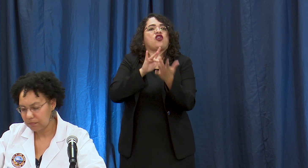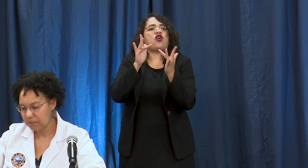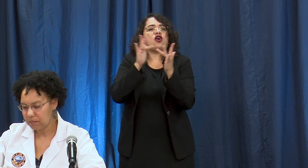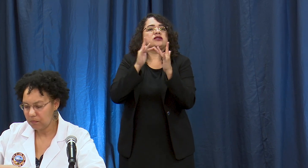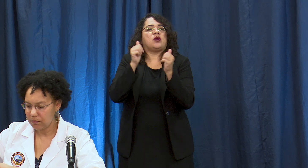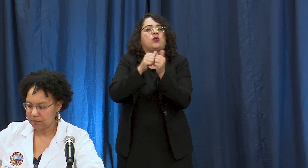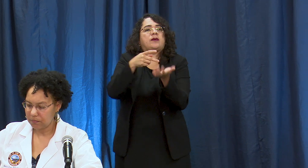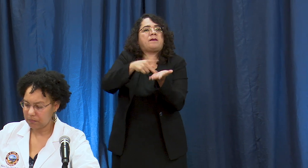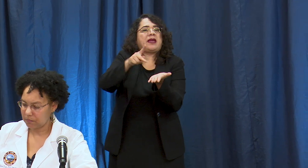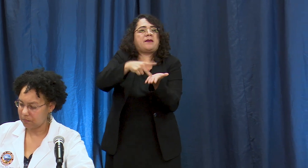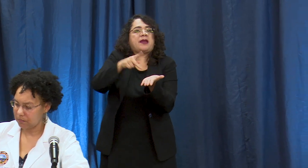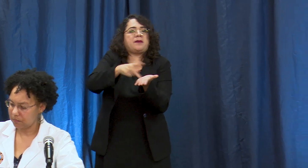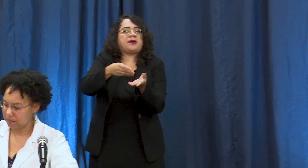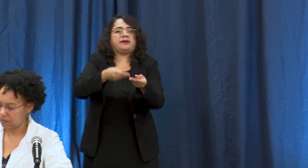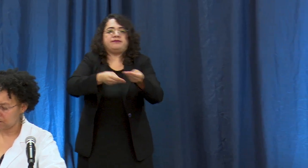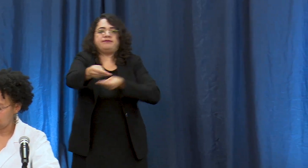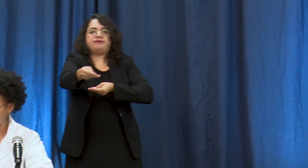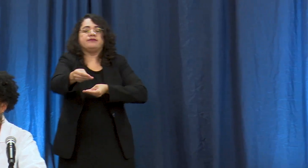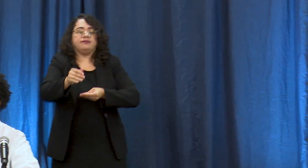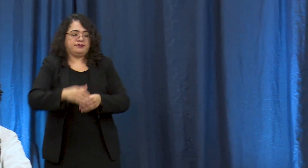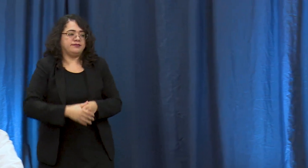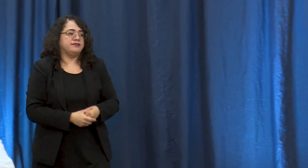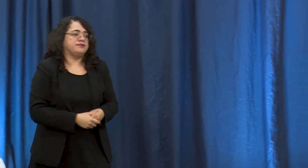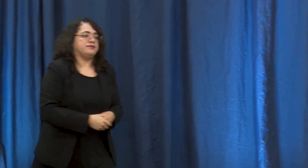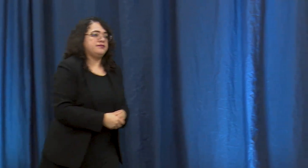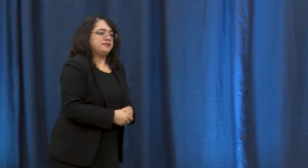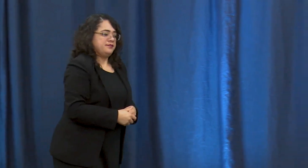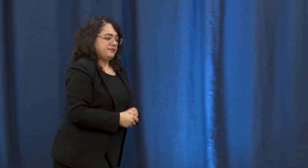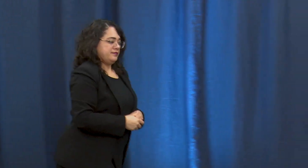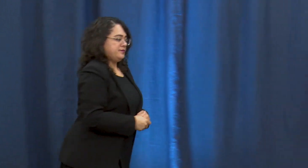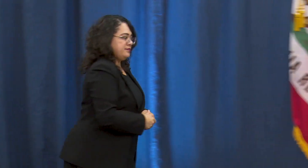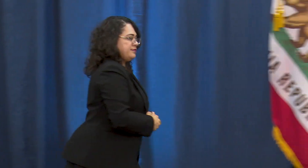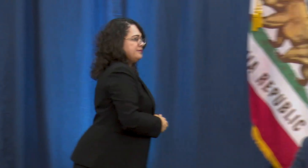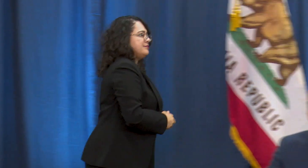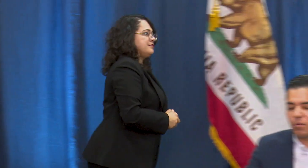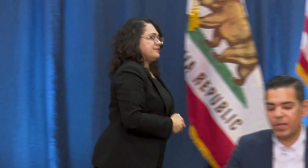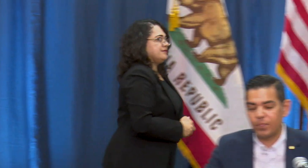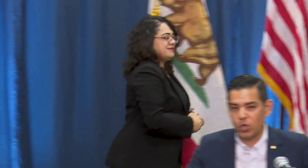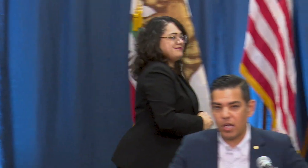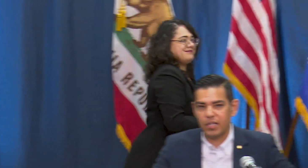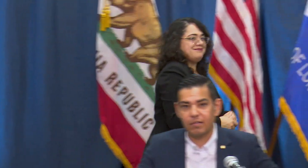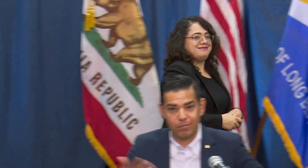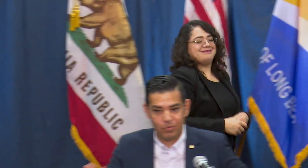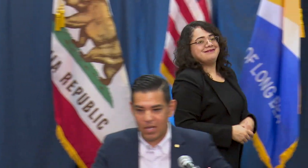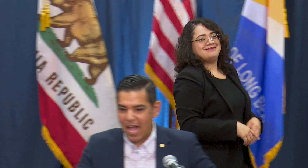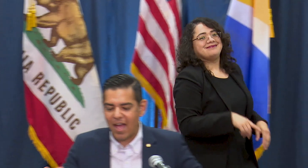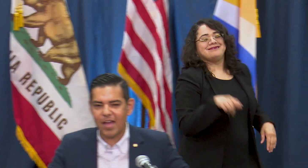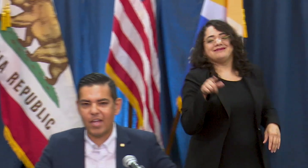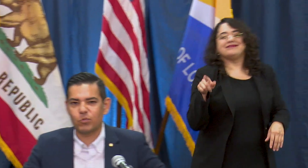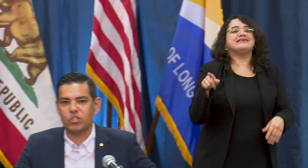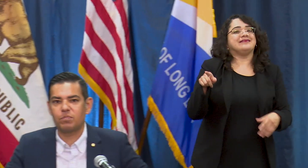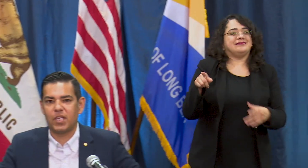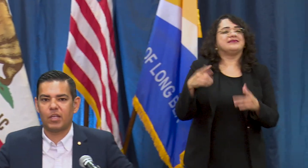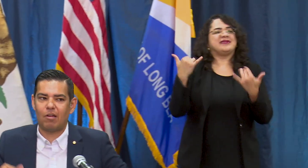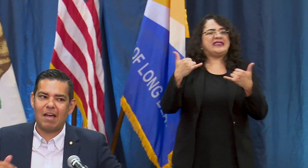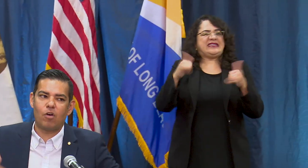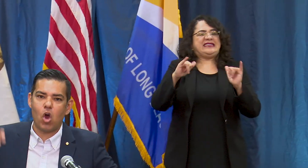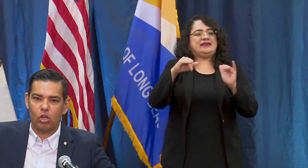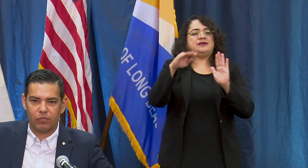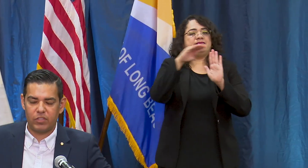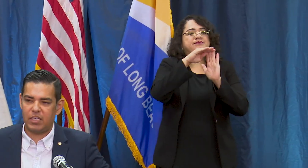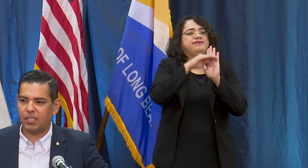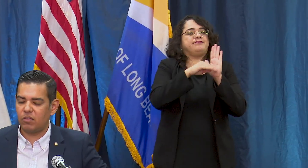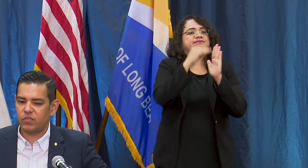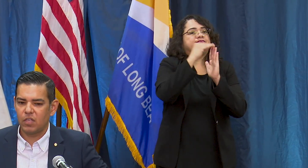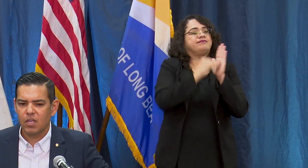the health order itself is not out yet because I think the final kind of finishing touches are being put on it as we speak, and it'll have